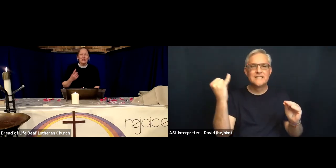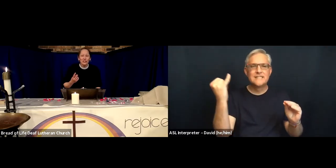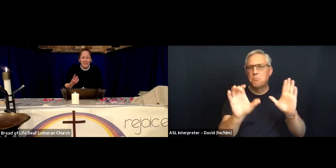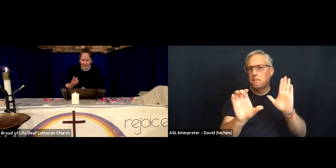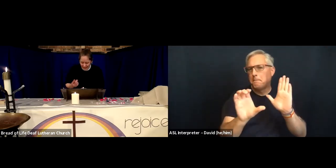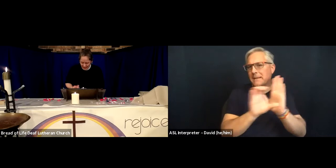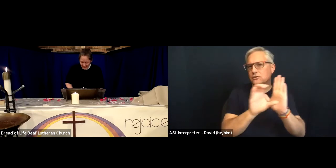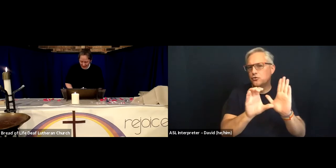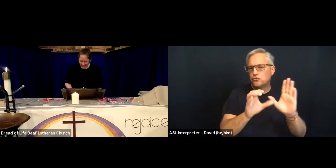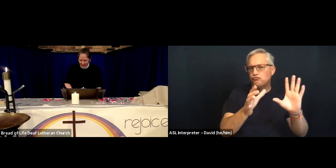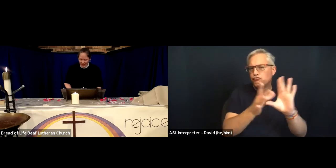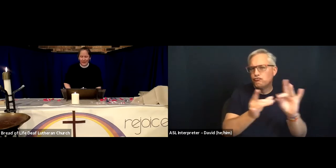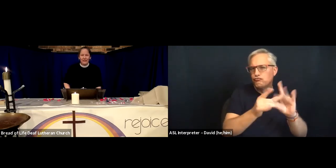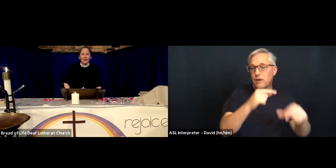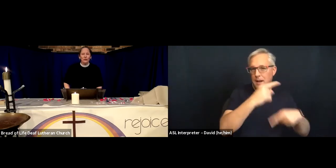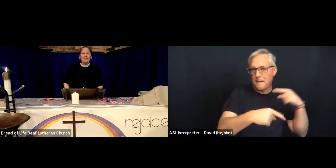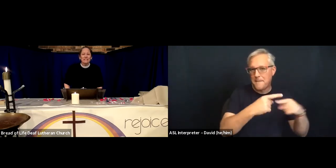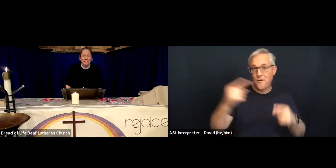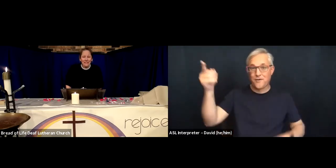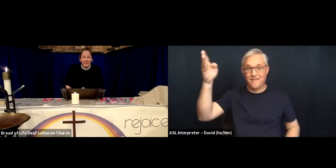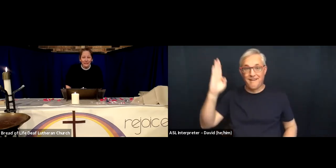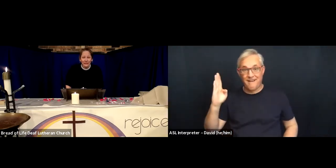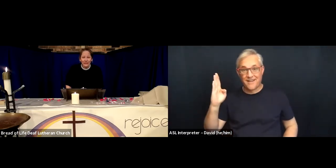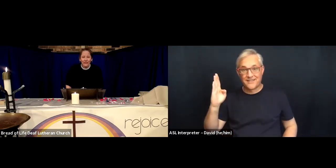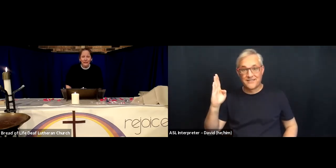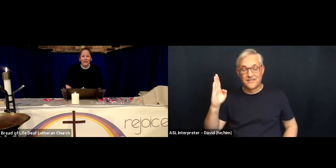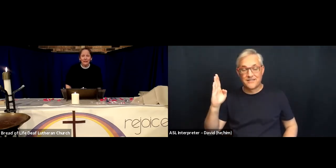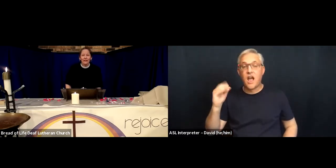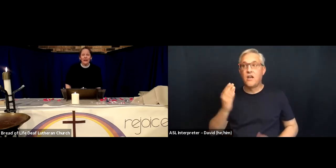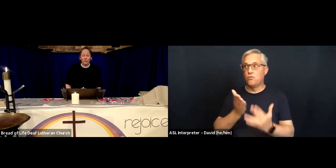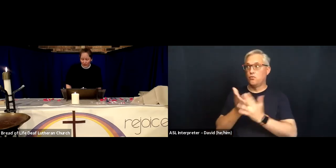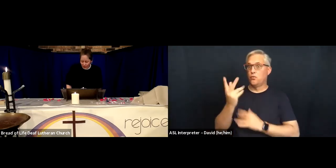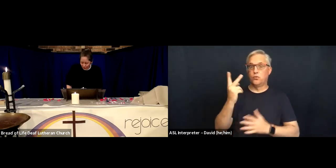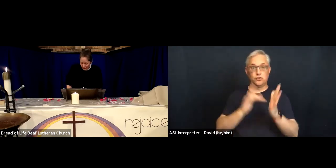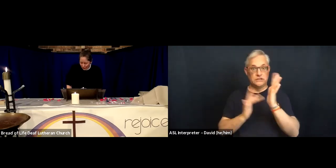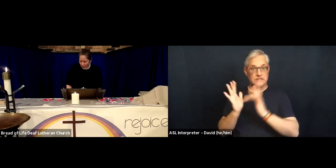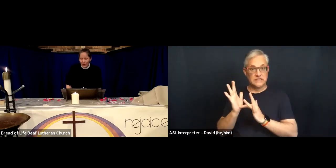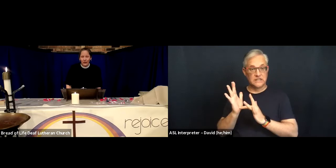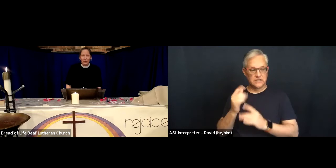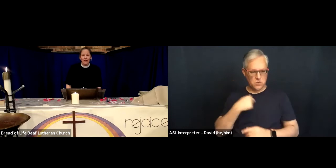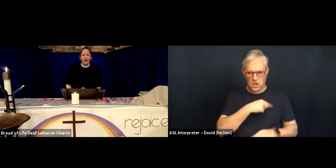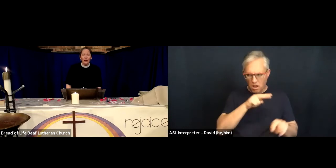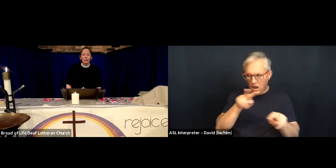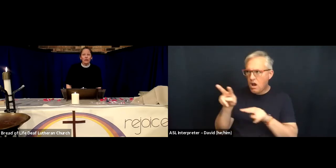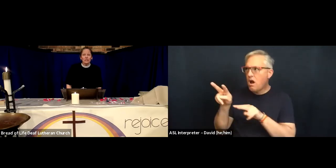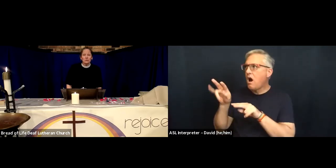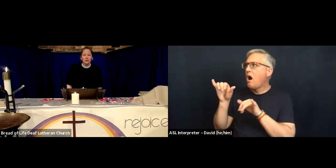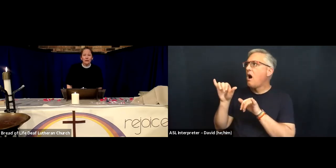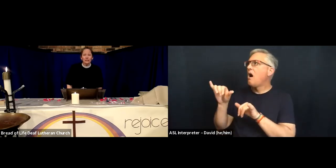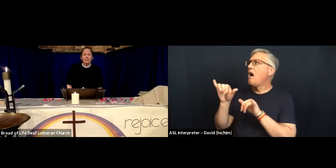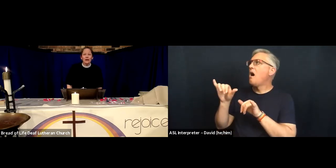And in Jesus, we see and we know and